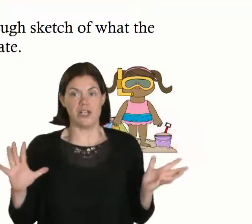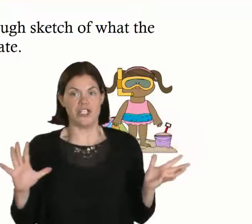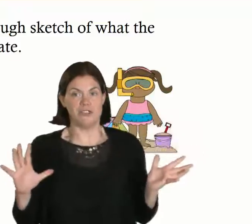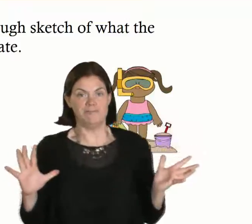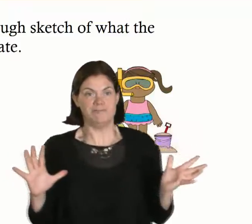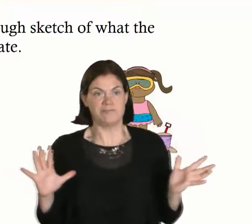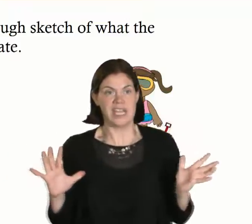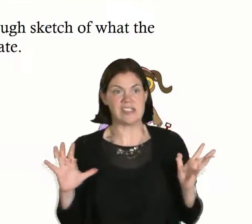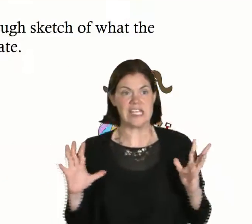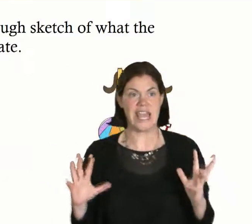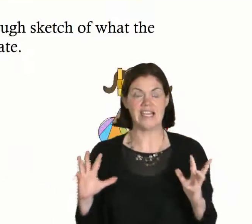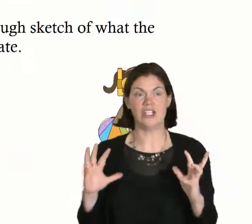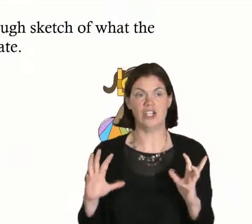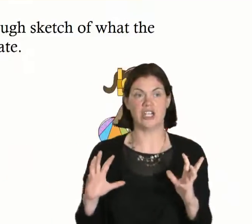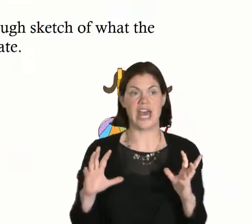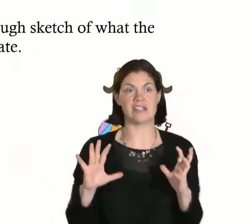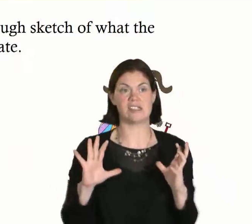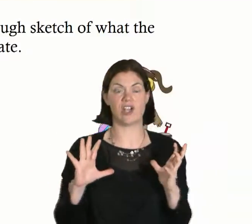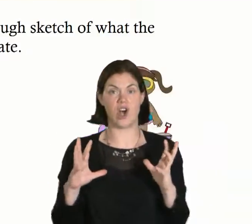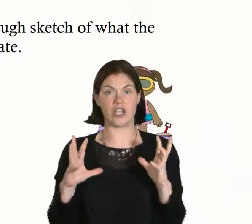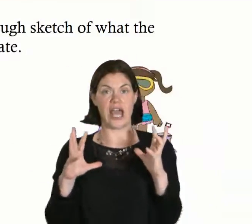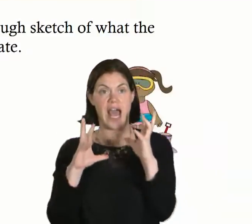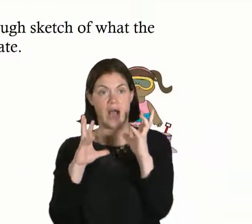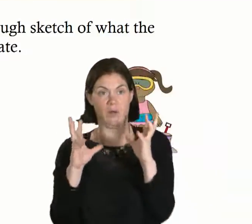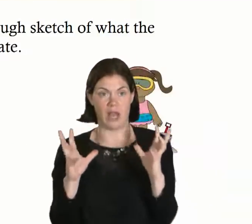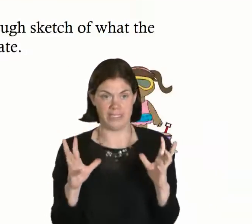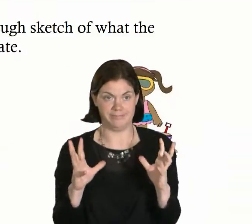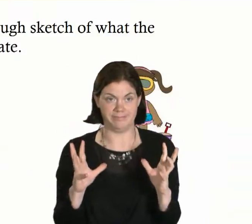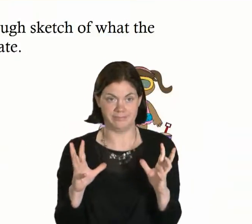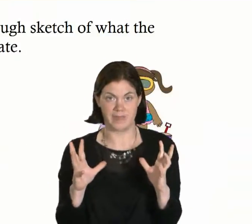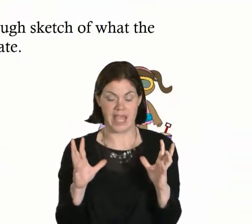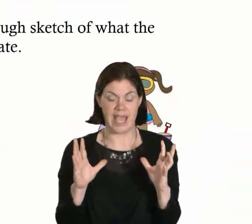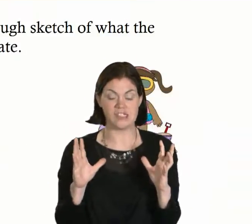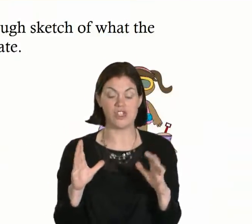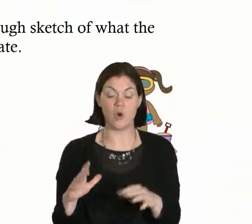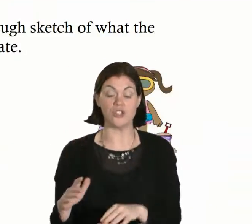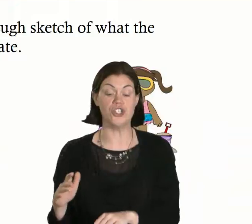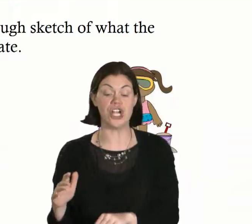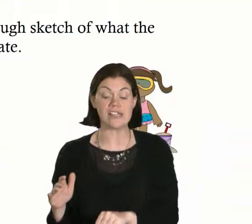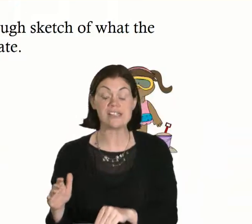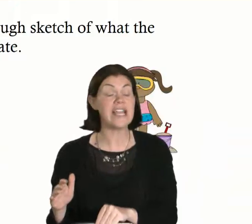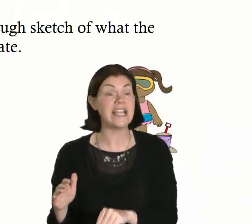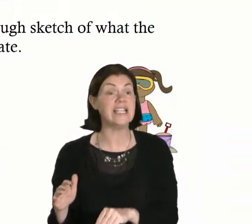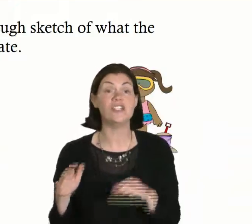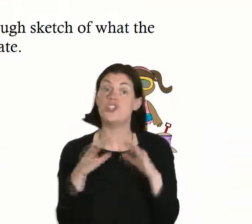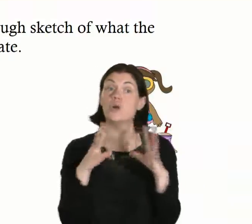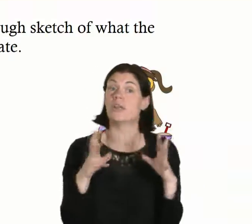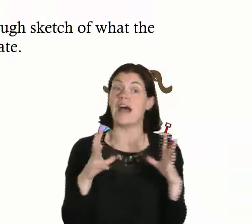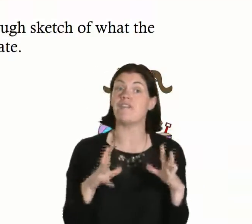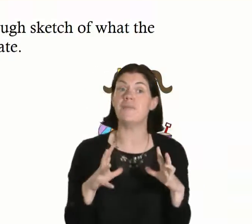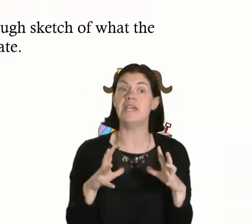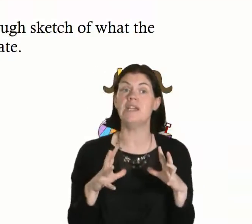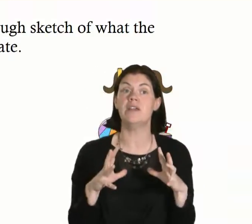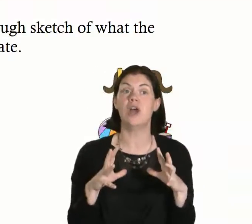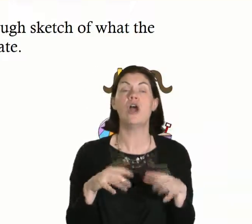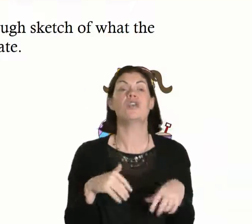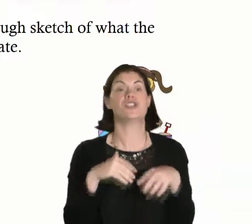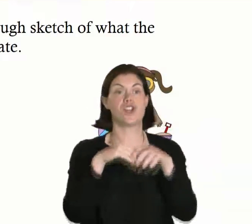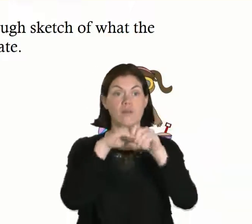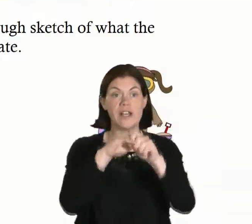what I want to do is take a look at a song outline. Okay, so just like in Don't Laugh at